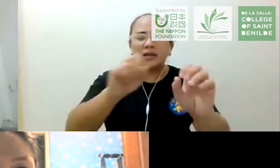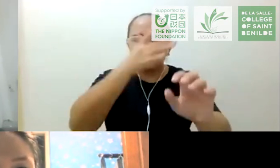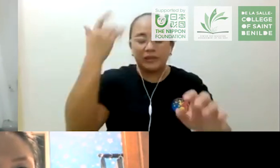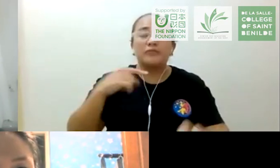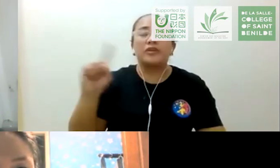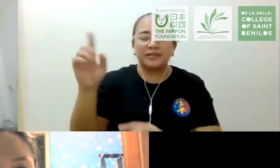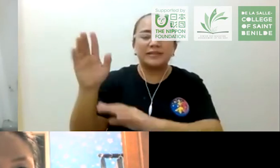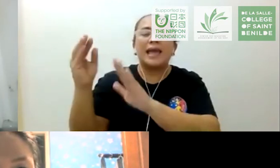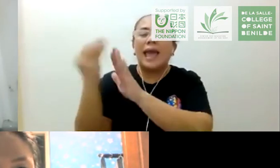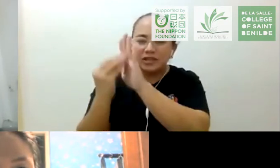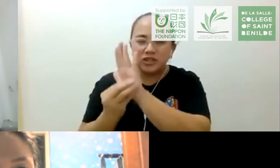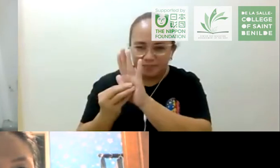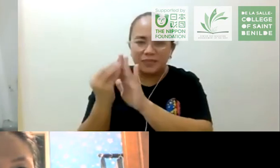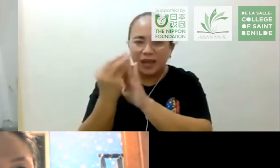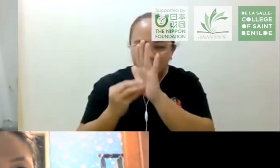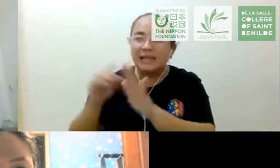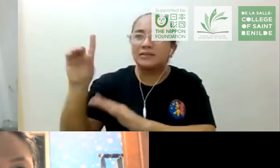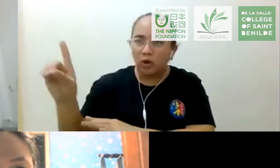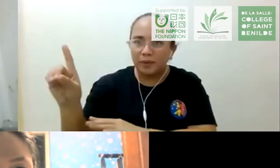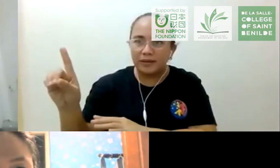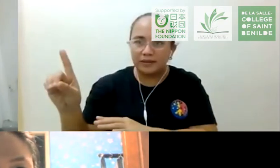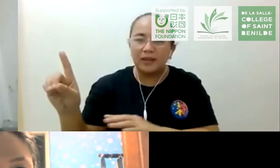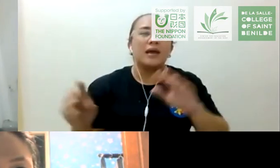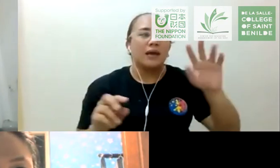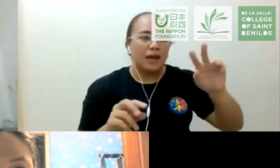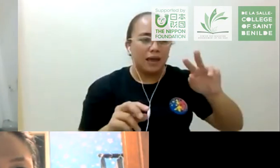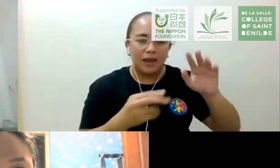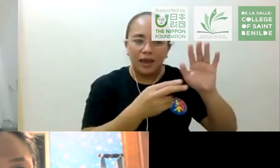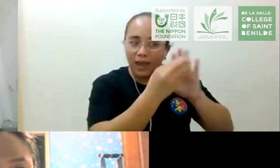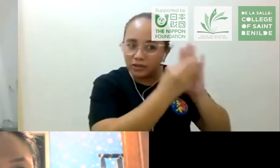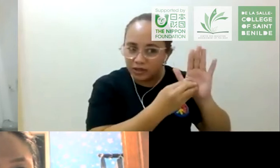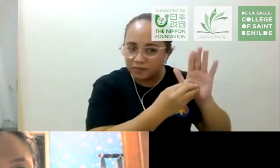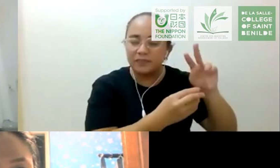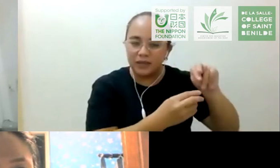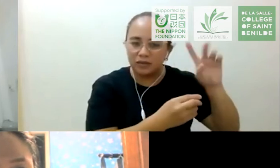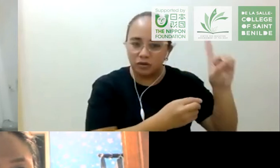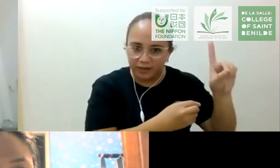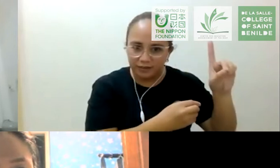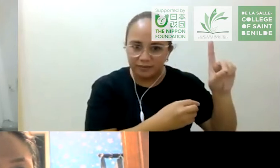handshake, dominant, handshake, non-dominant.